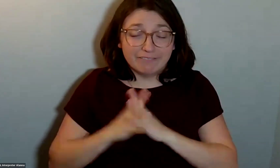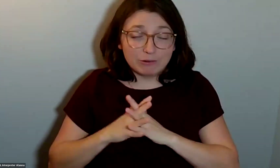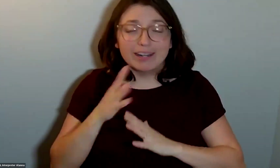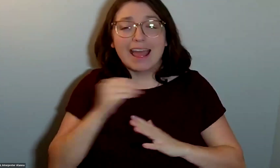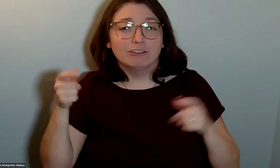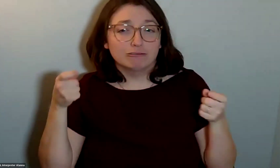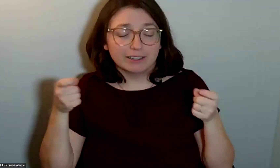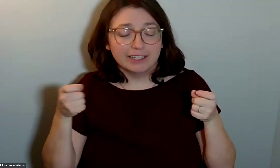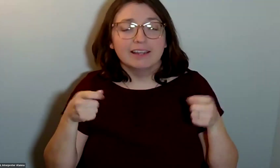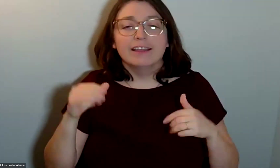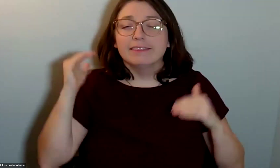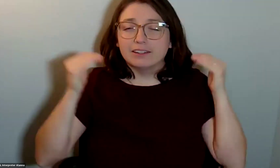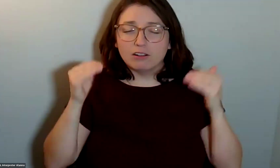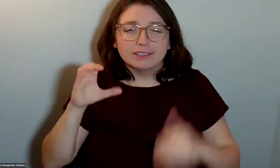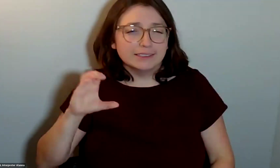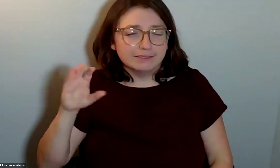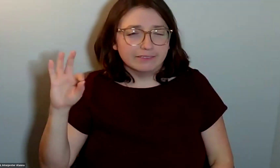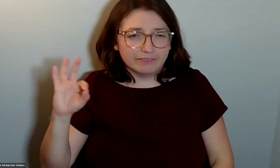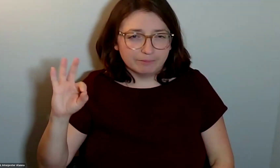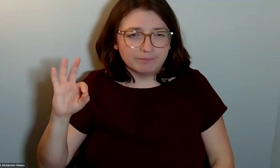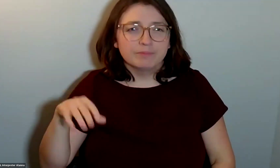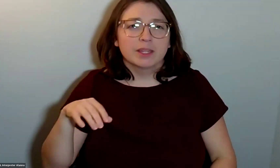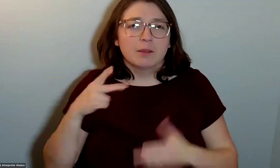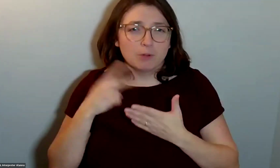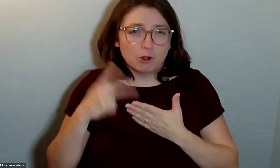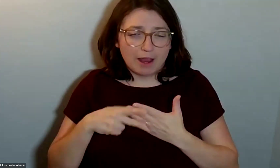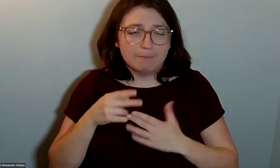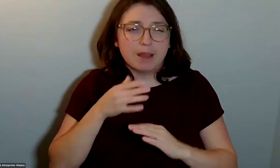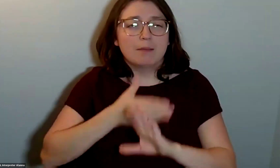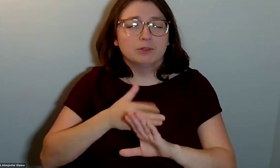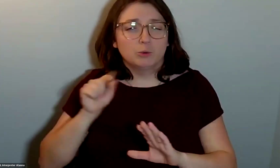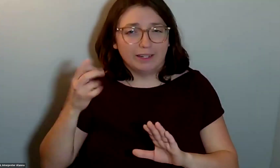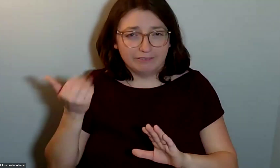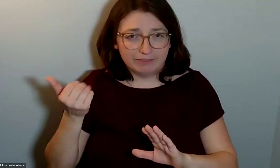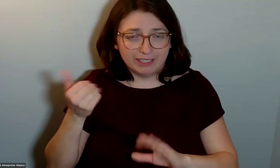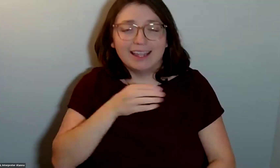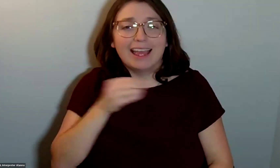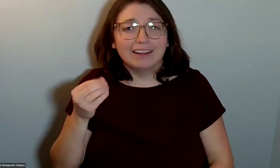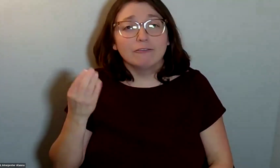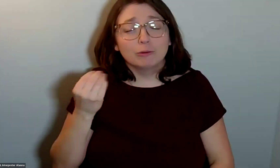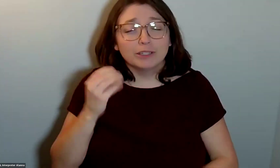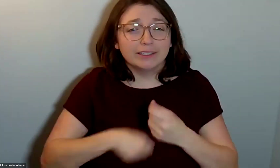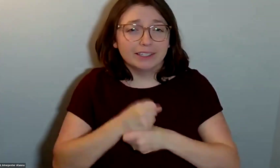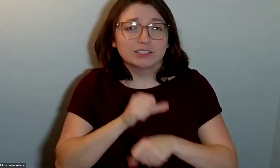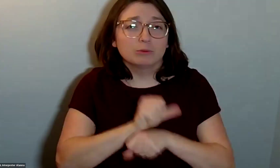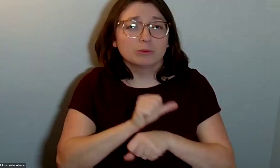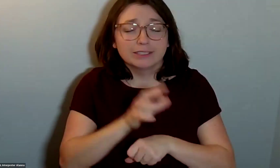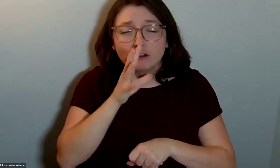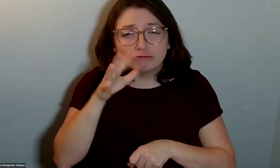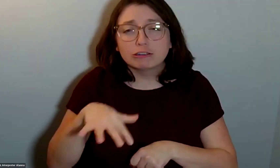adult cystic fibrosis program through 2015, and also spent 14 years working as a rural emergency